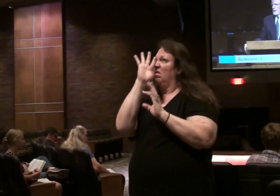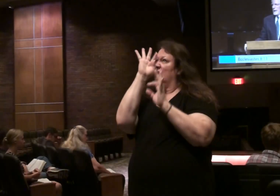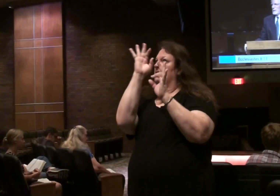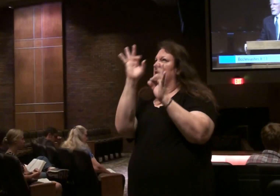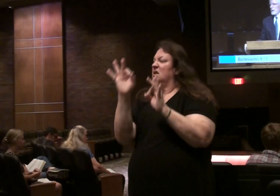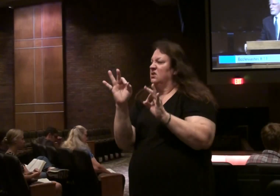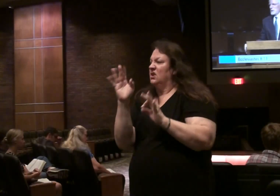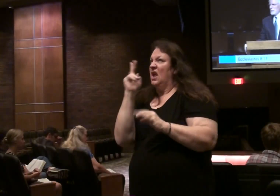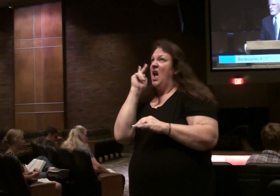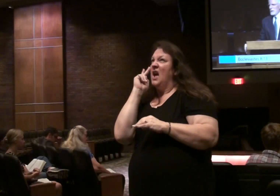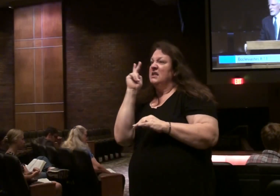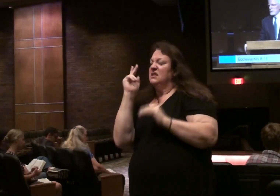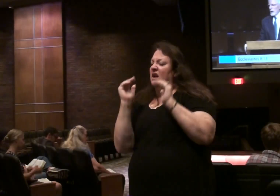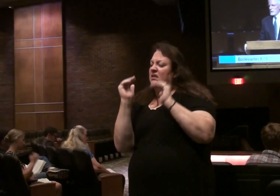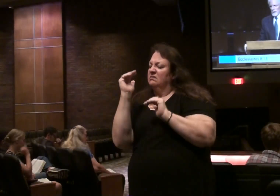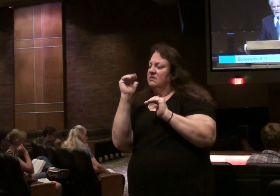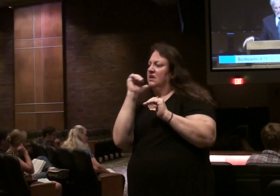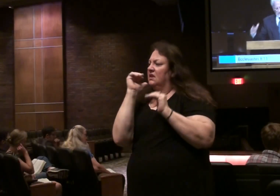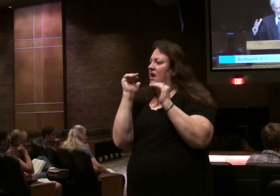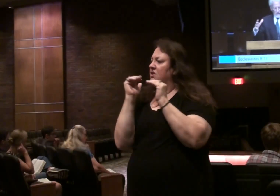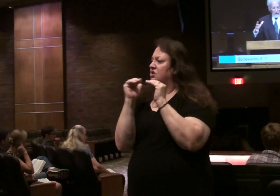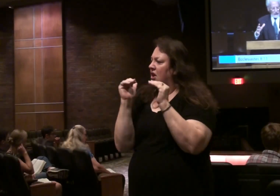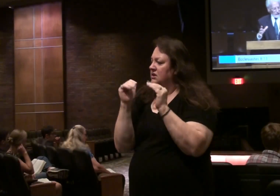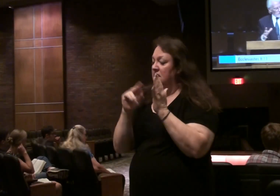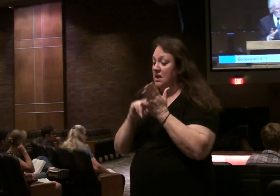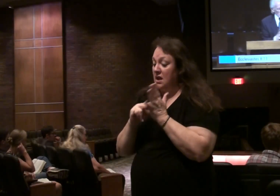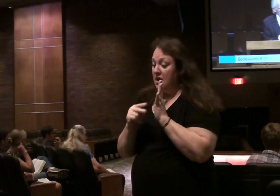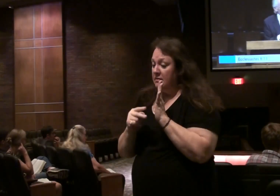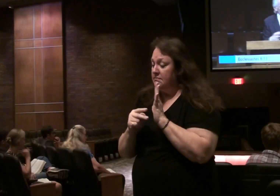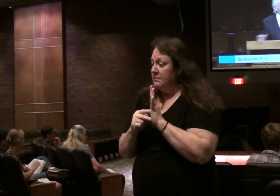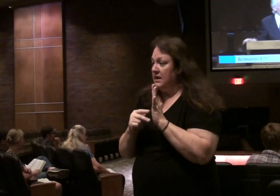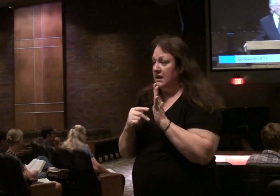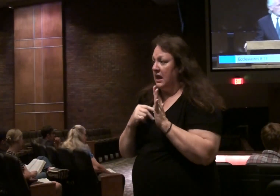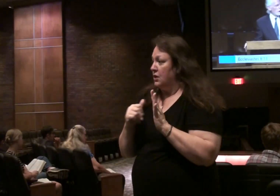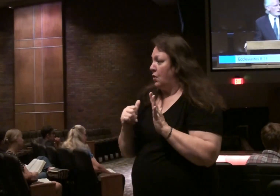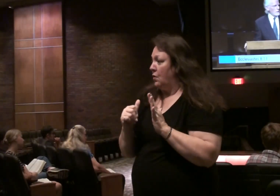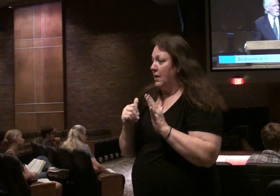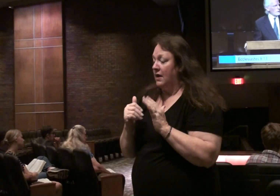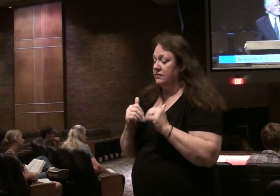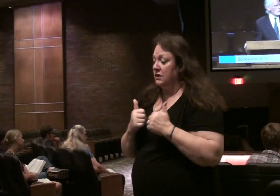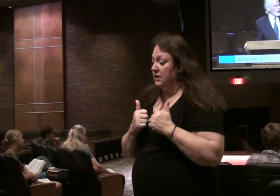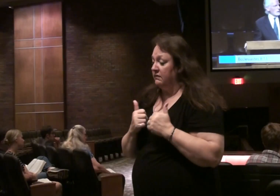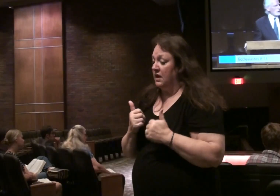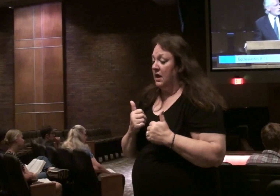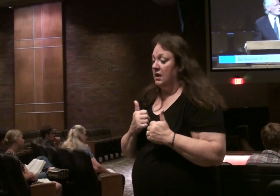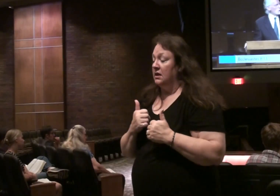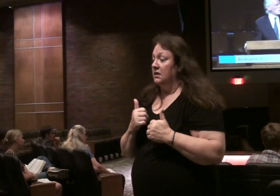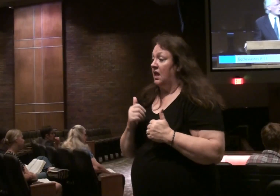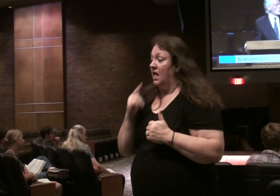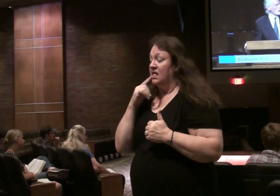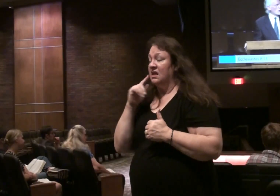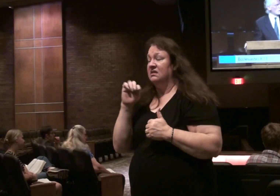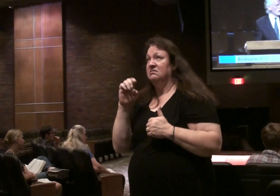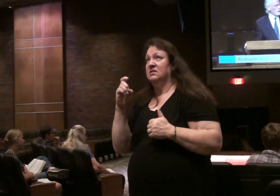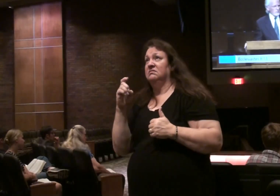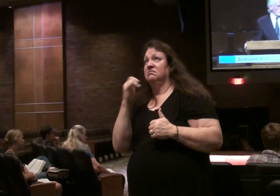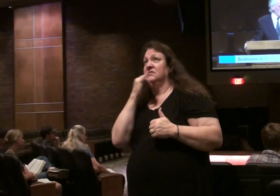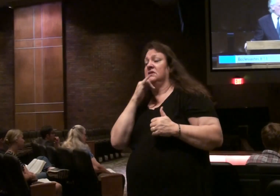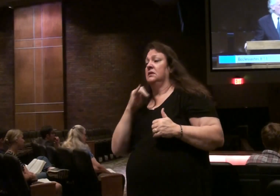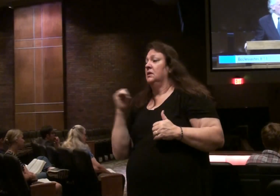that are made and I see them as unfair and unjust, doesn't mean I don't have to live within that. I may think the taxation is totally unfair.